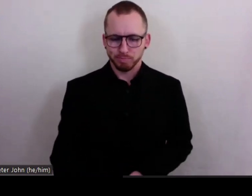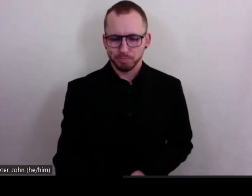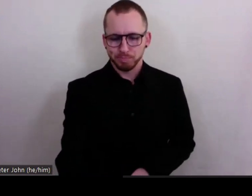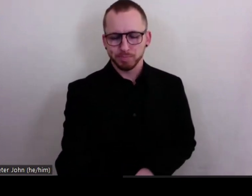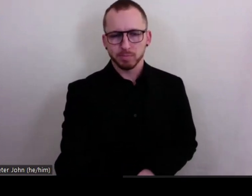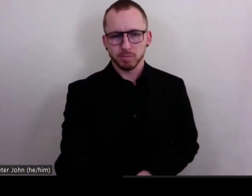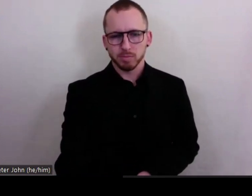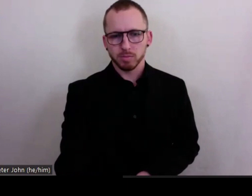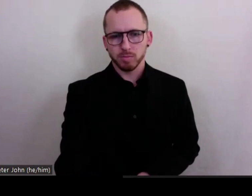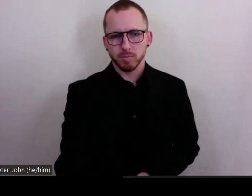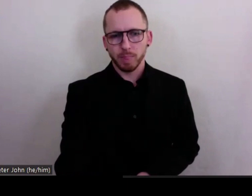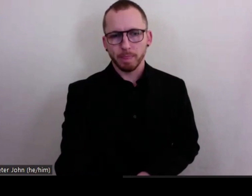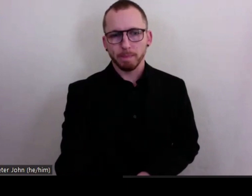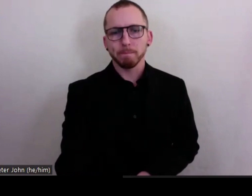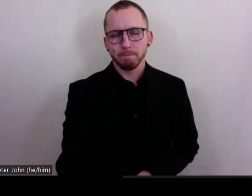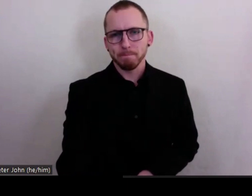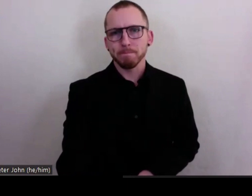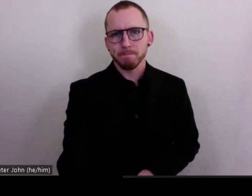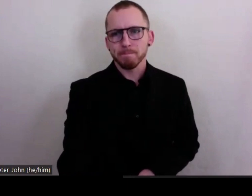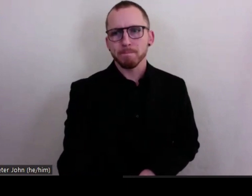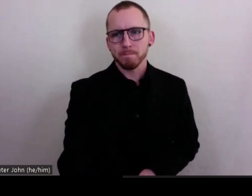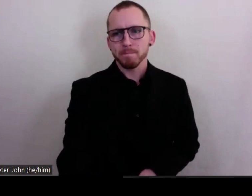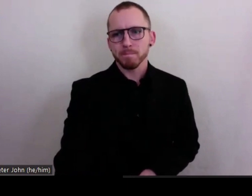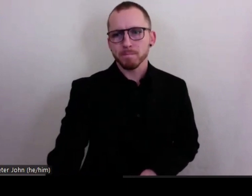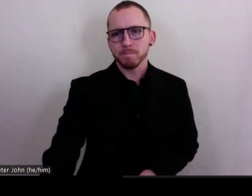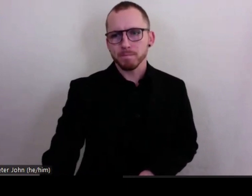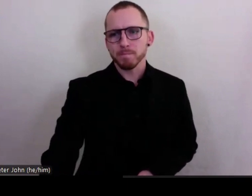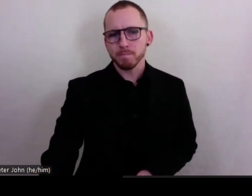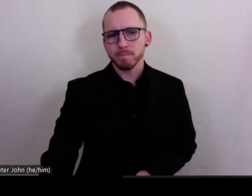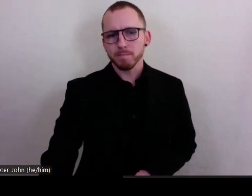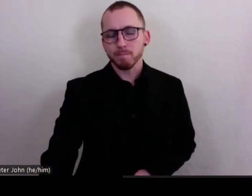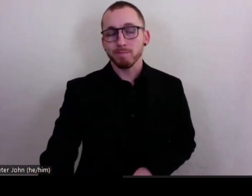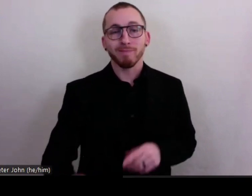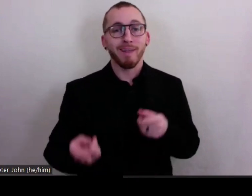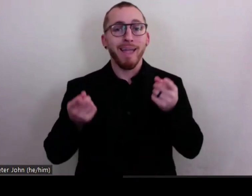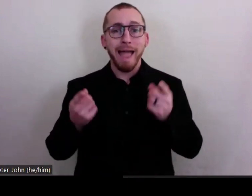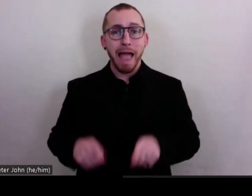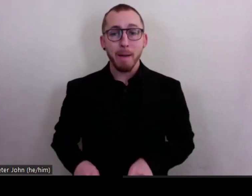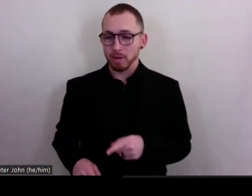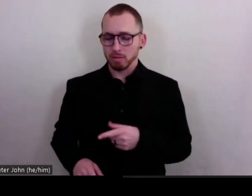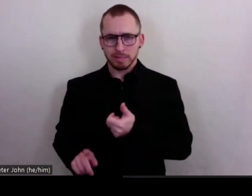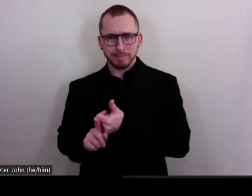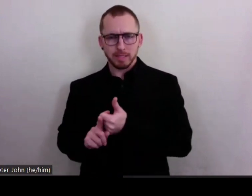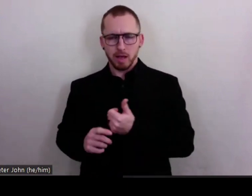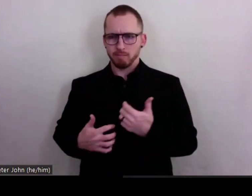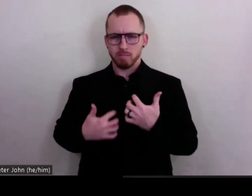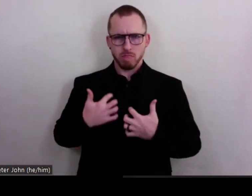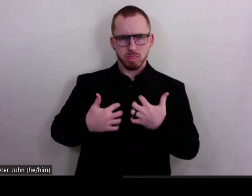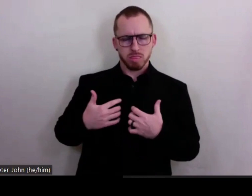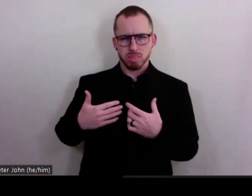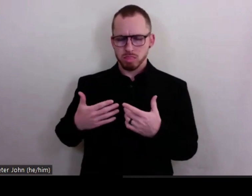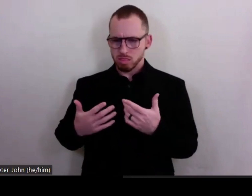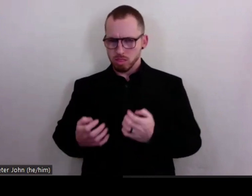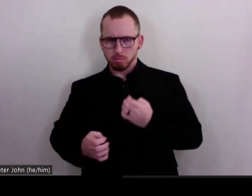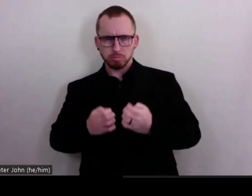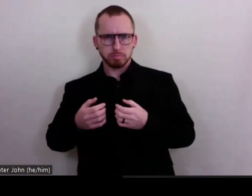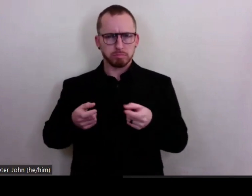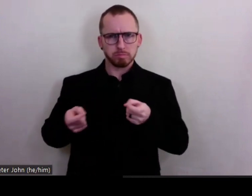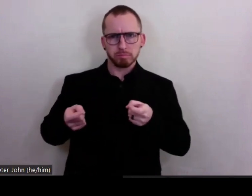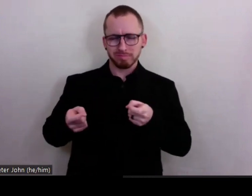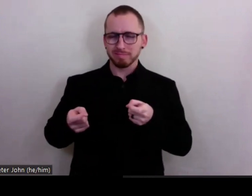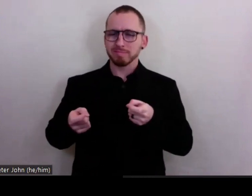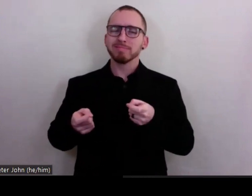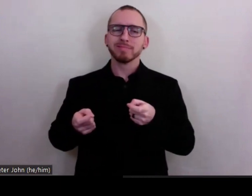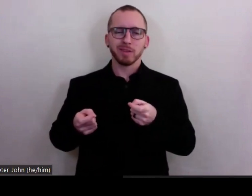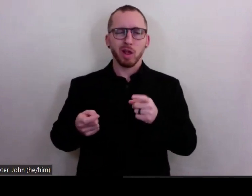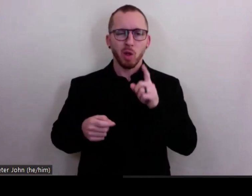experience. And then what happens is this leads to their own help, their own limitations in help-seeking behavior.